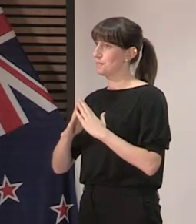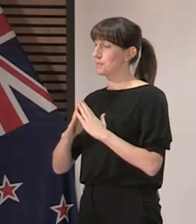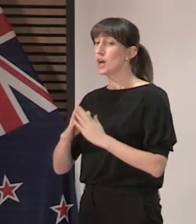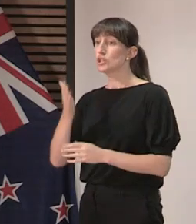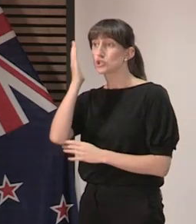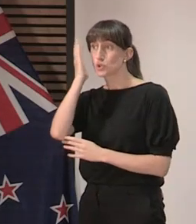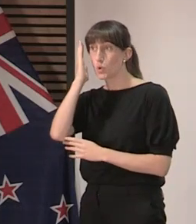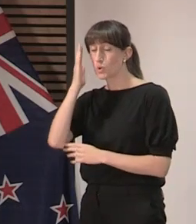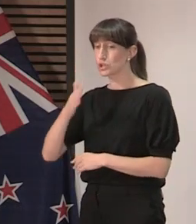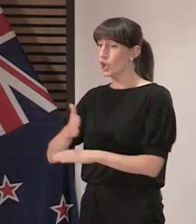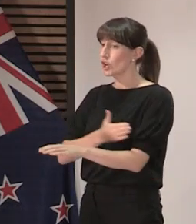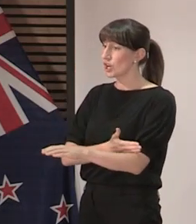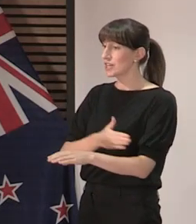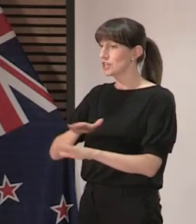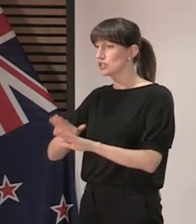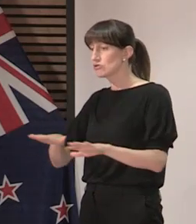open for